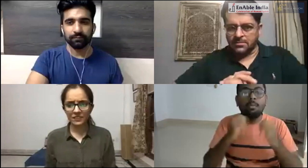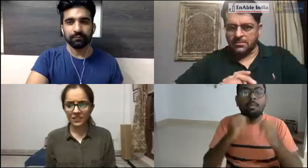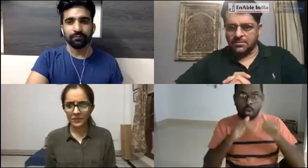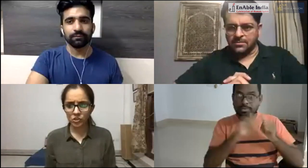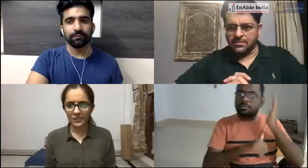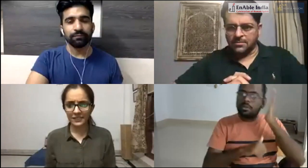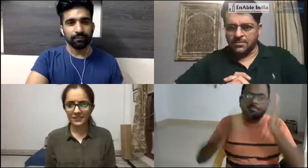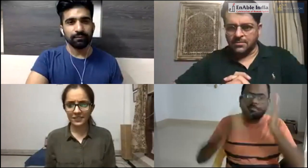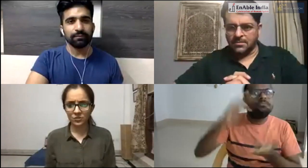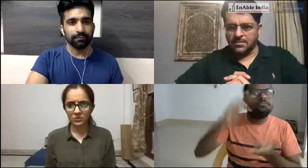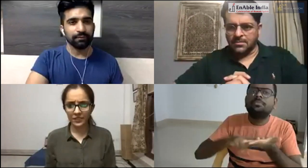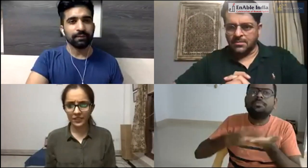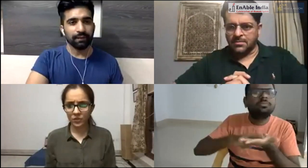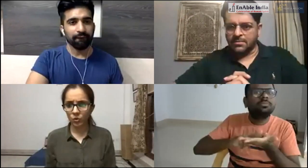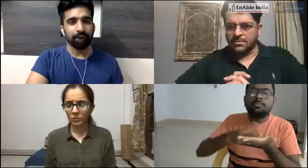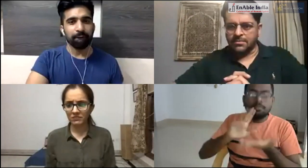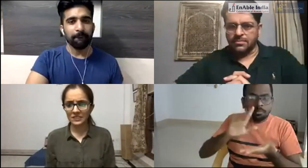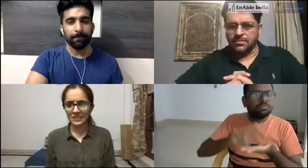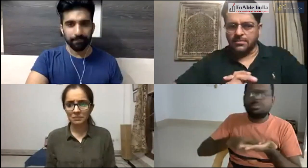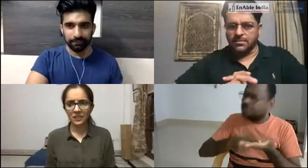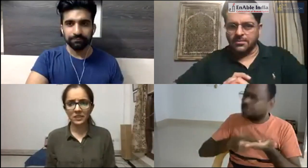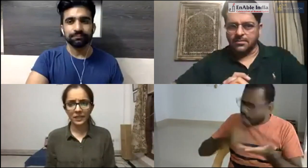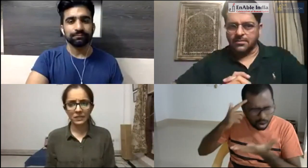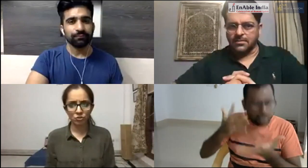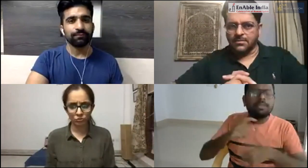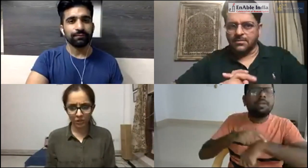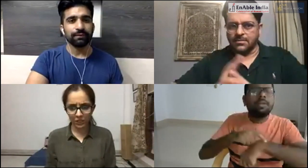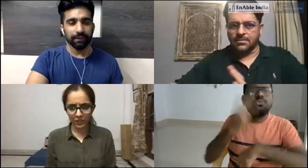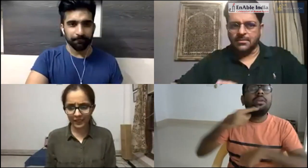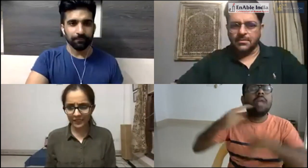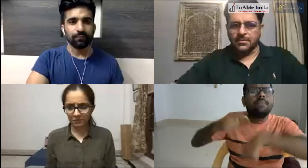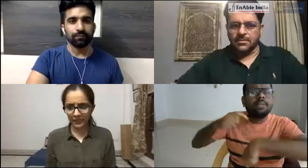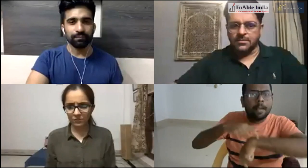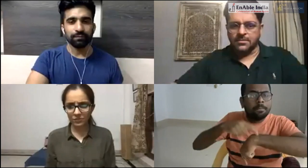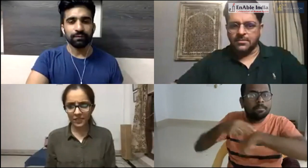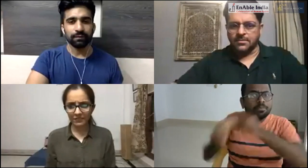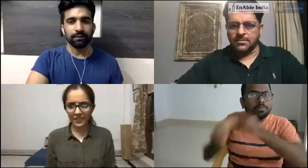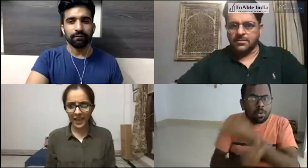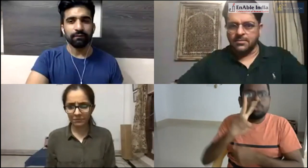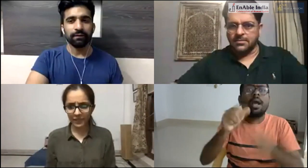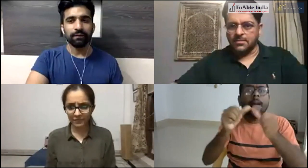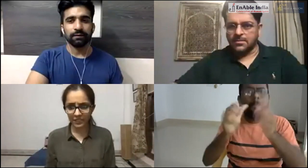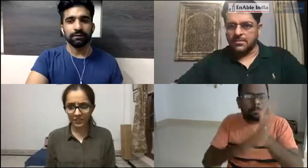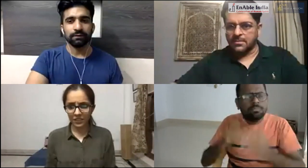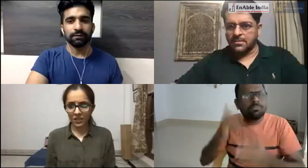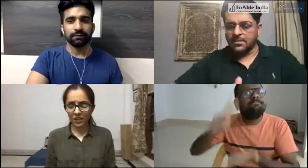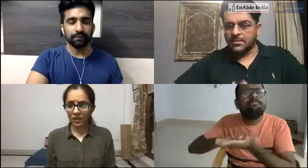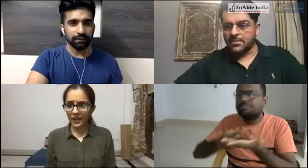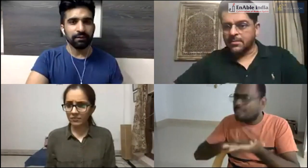feeling very pressurized and staying at home. Even sleeping became an issue, and mind was feeling very